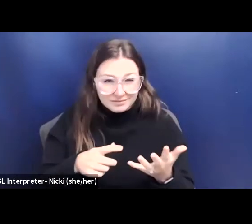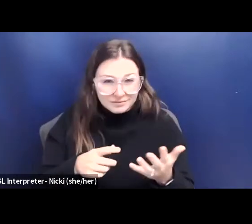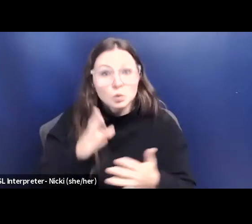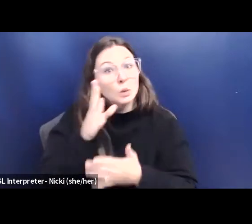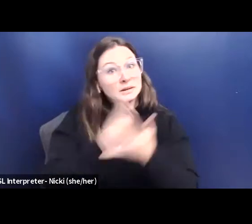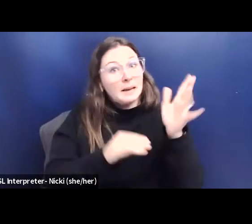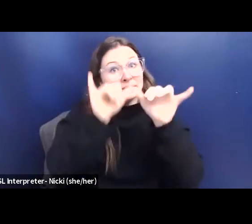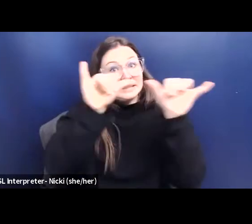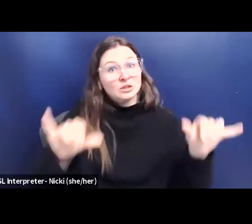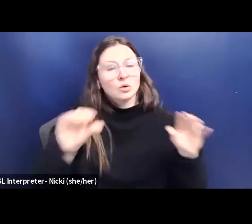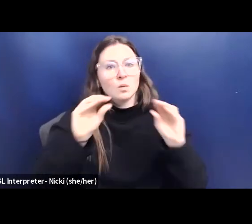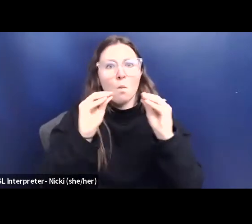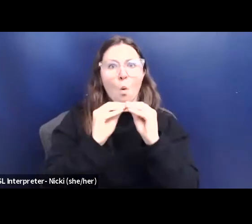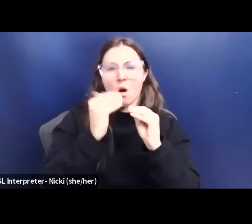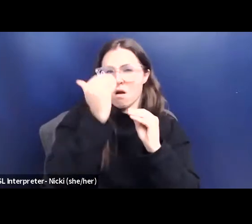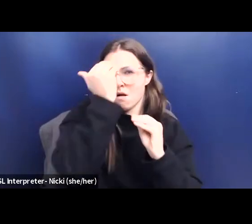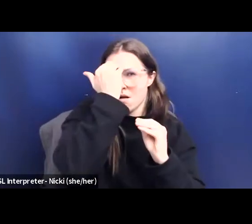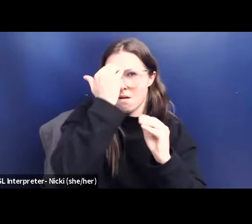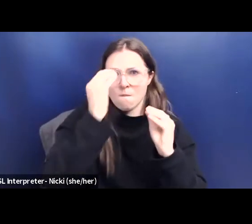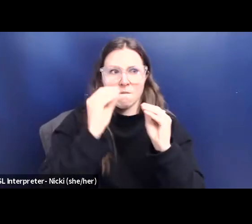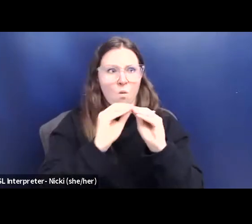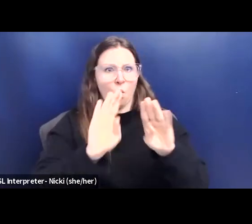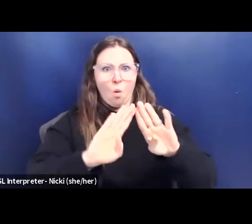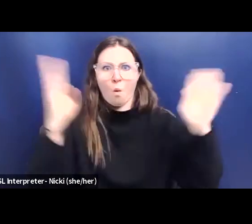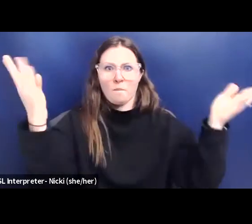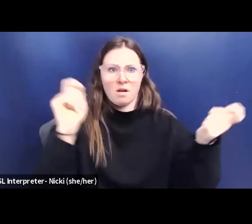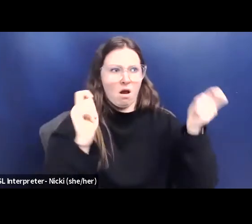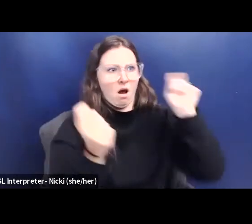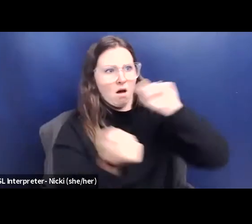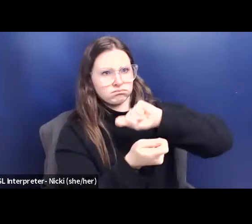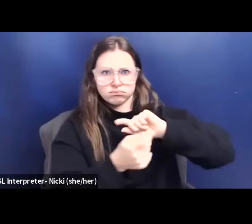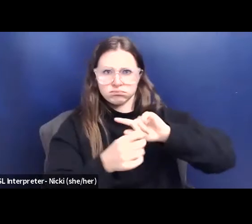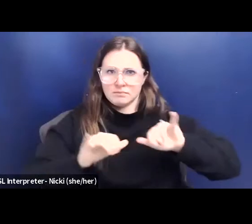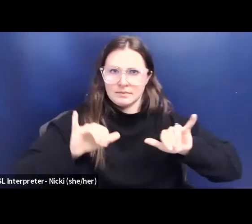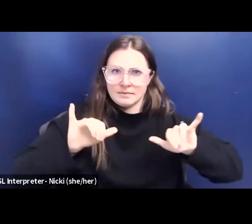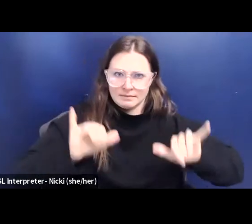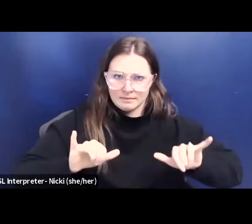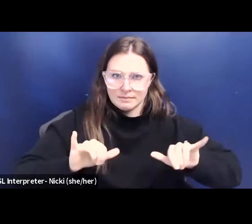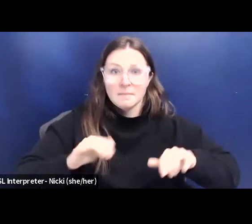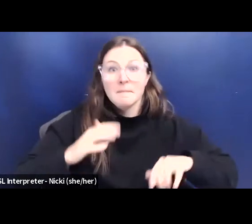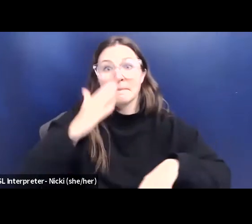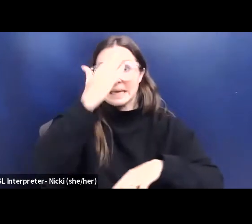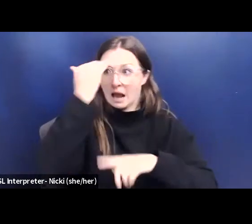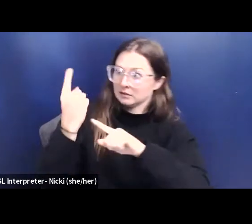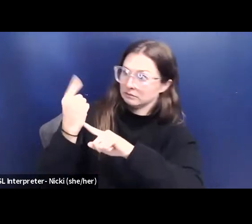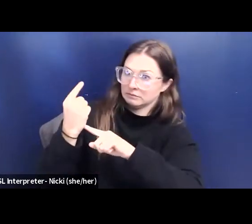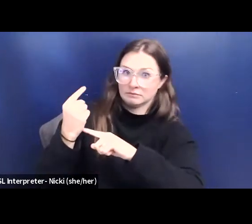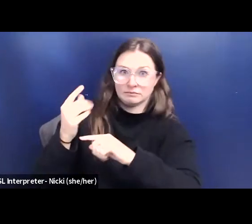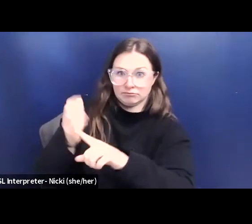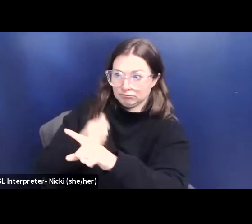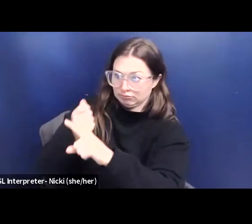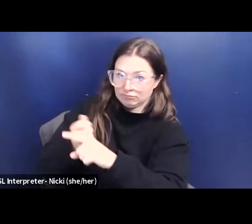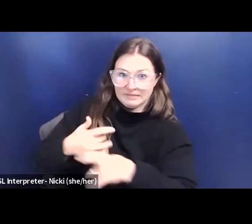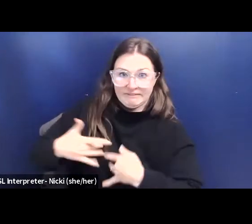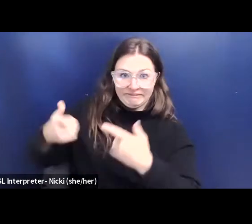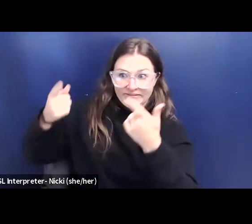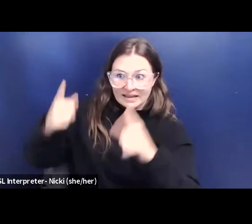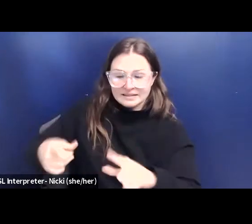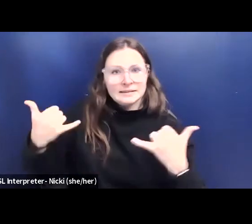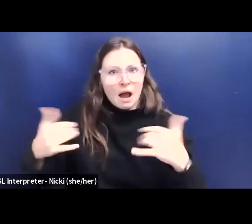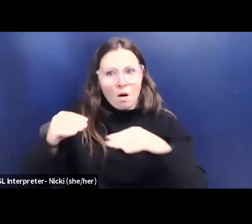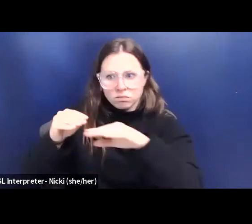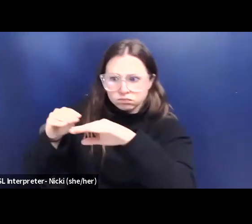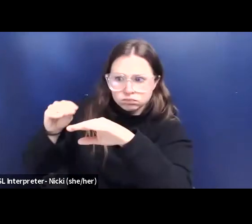part because the conversation around these things has changed. And so I think it's really important to just have a good strategy and